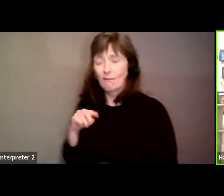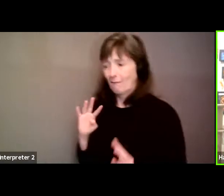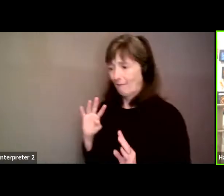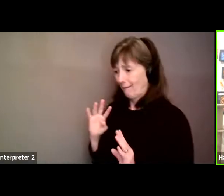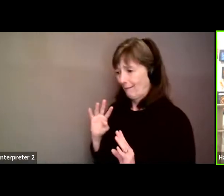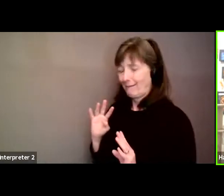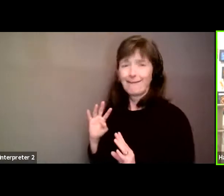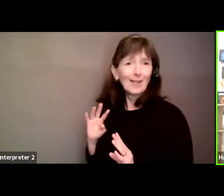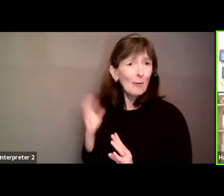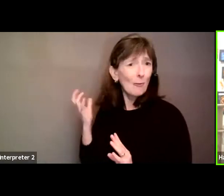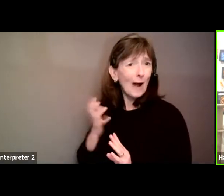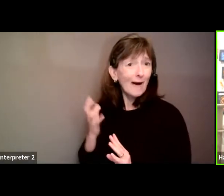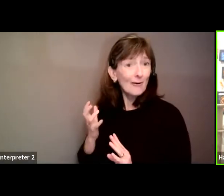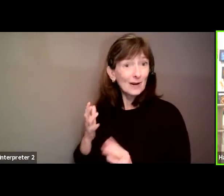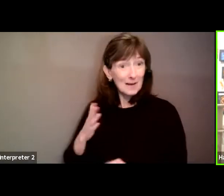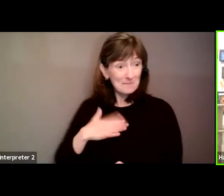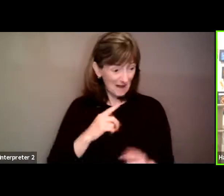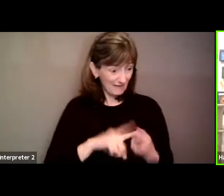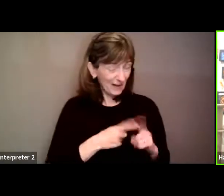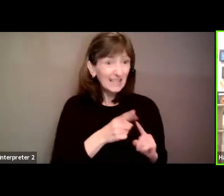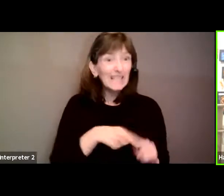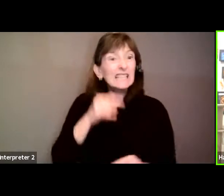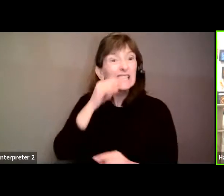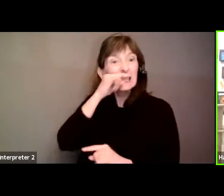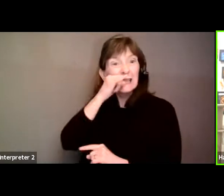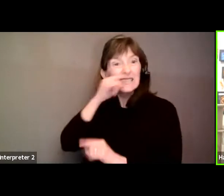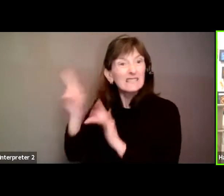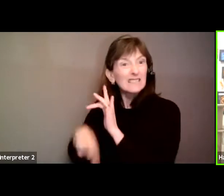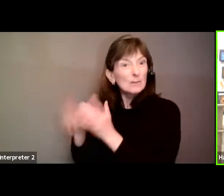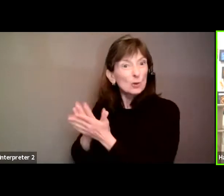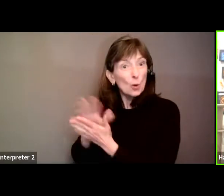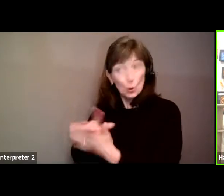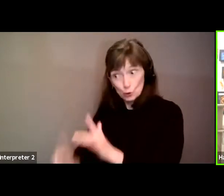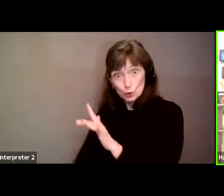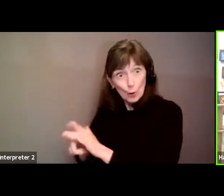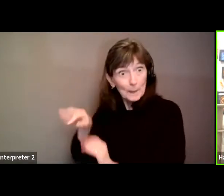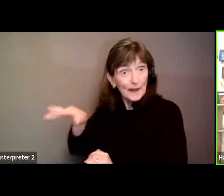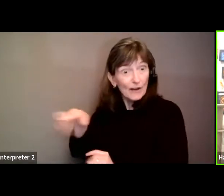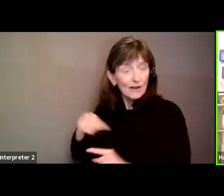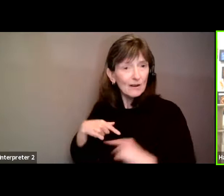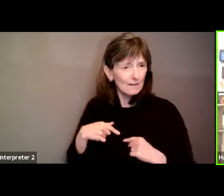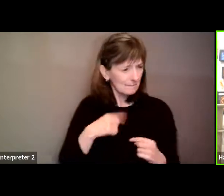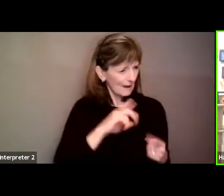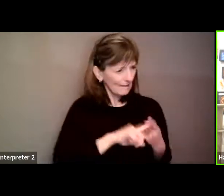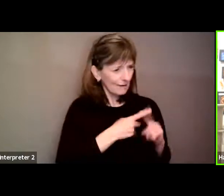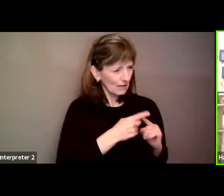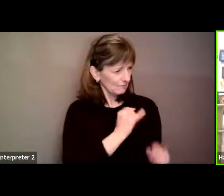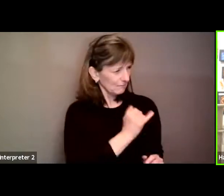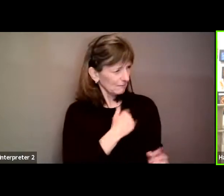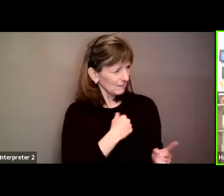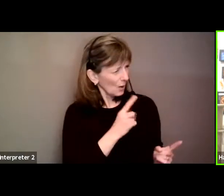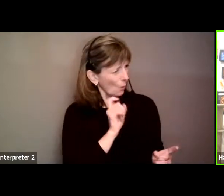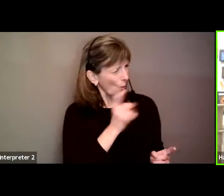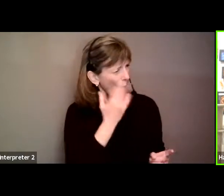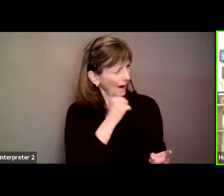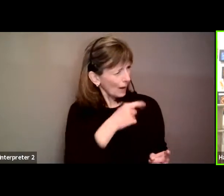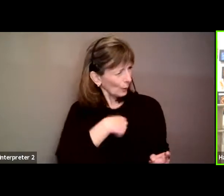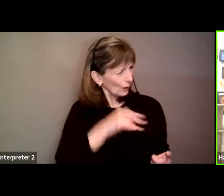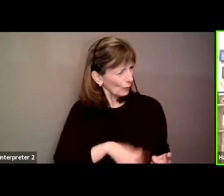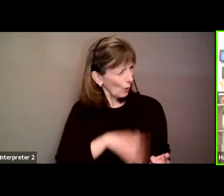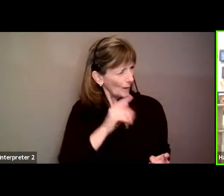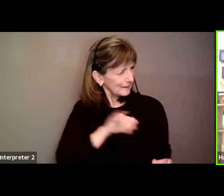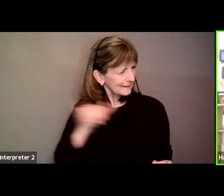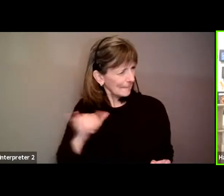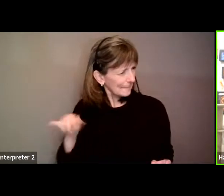strike. I looked at my friends. "Why didn't we do that stuff?" I asked. We didn't know. It's true to